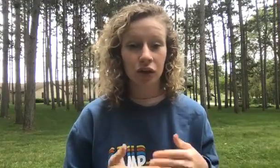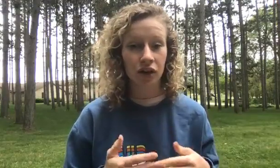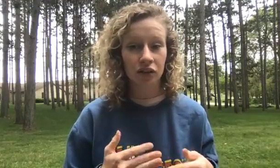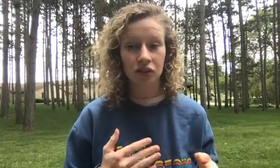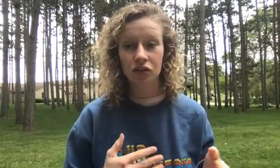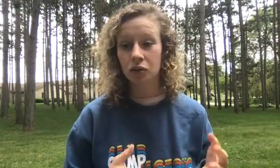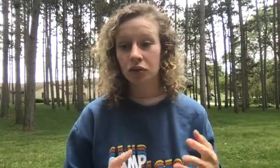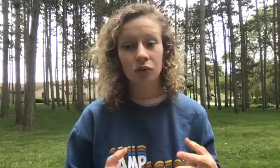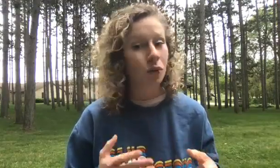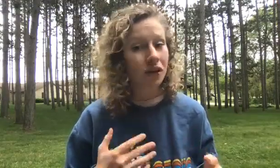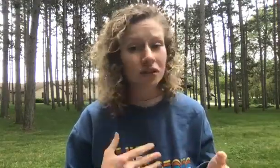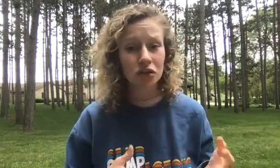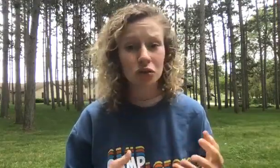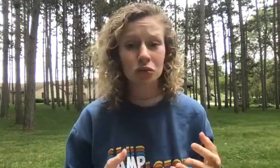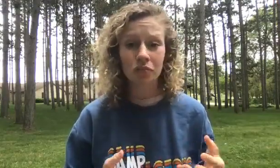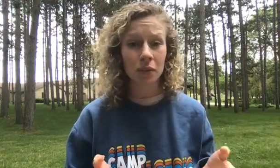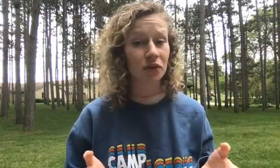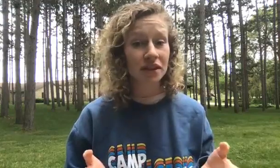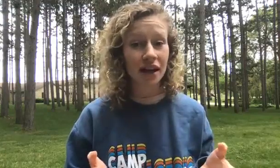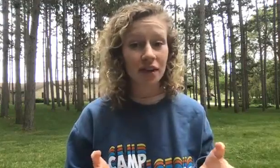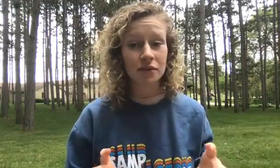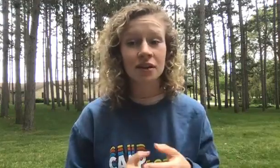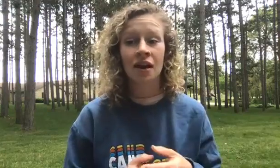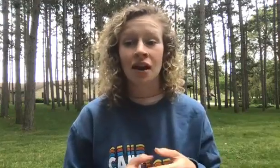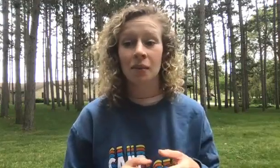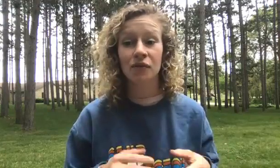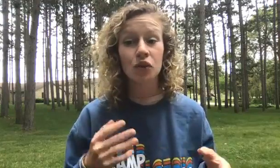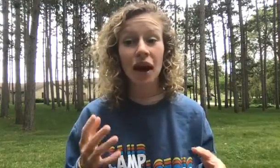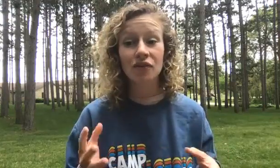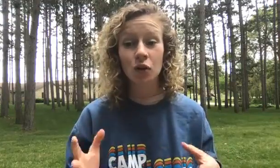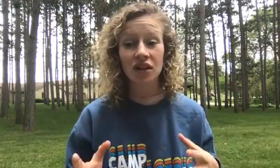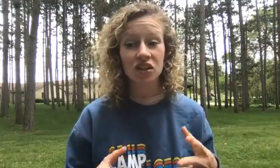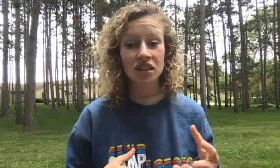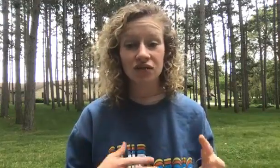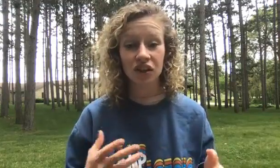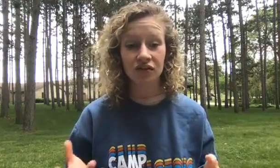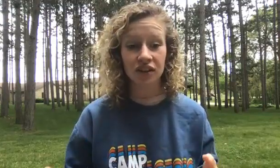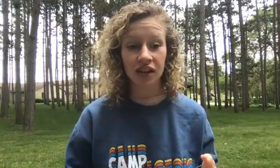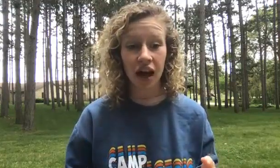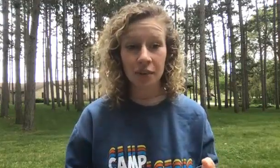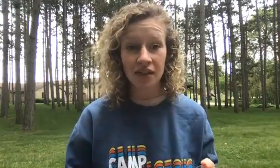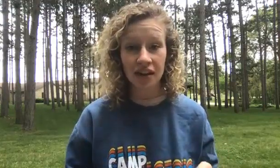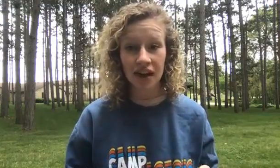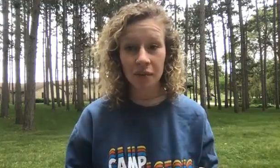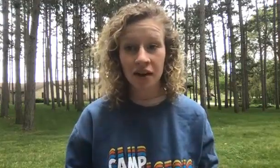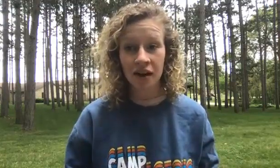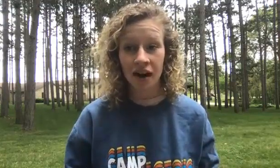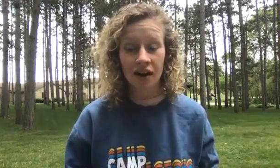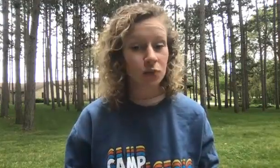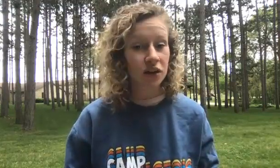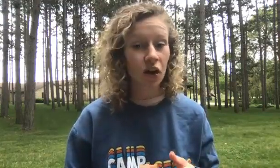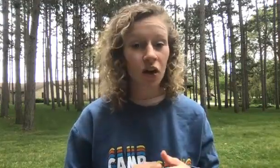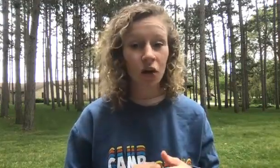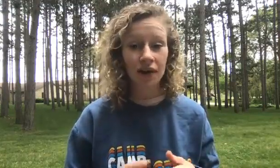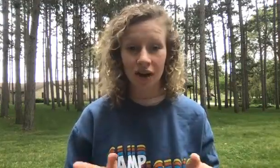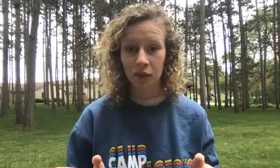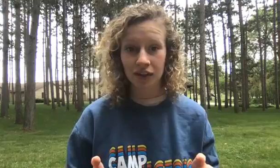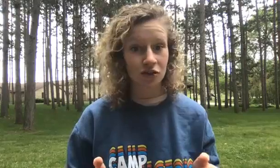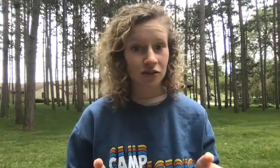it 1 or 2, maybe 3 times. If you have questions, feel free to comment them as we go, and I will answer them